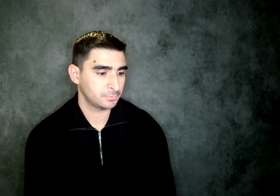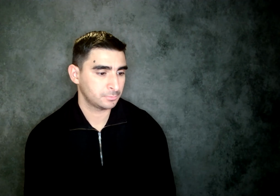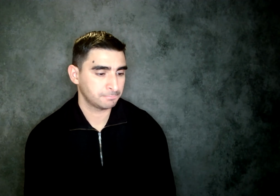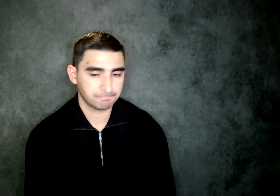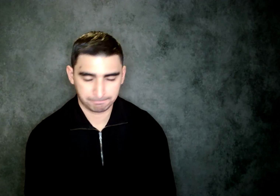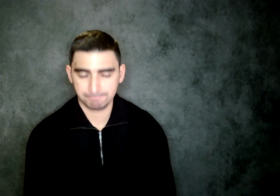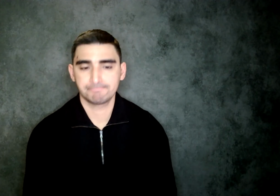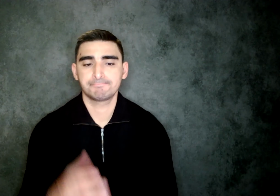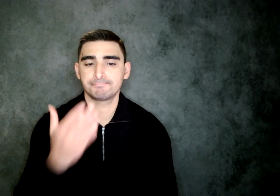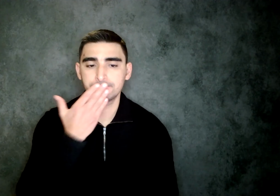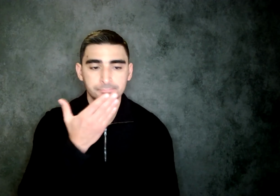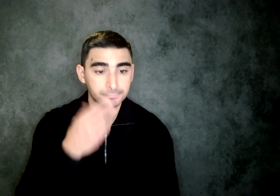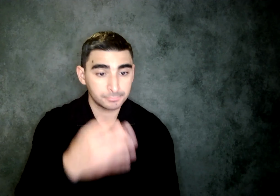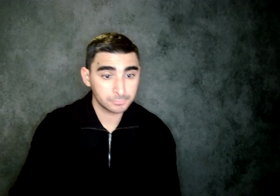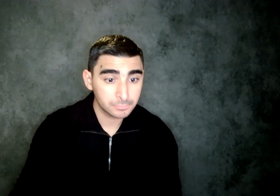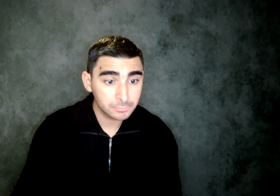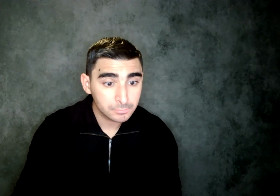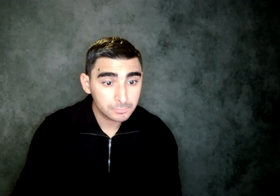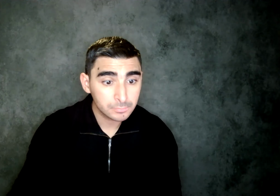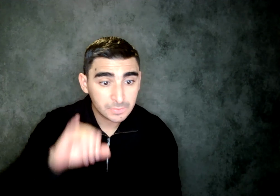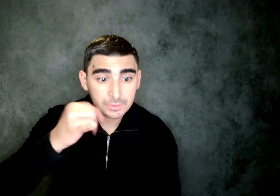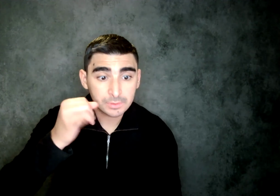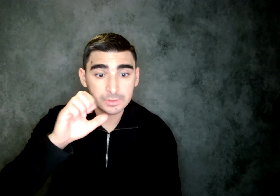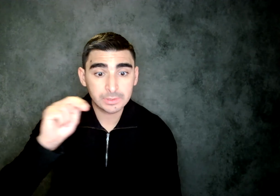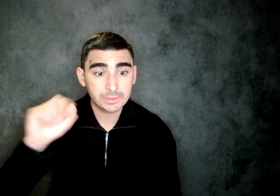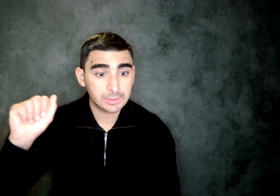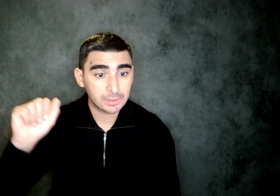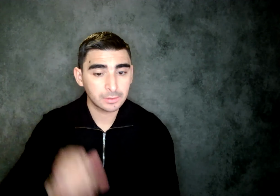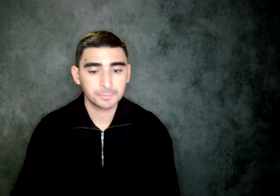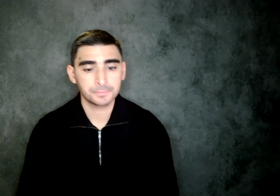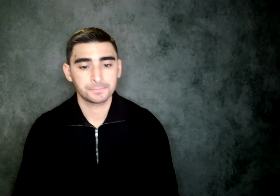Thank you. Jenna, I think you're next.